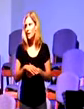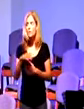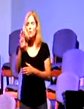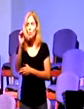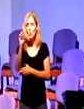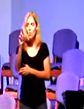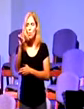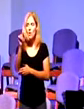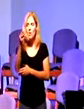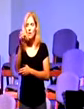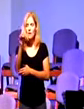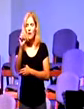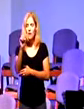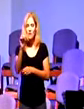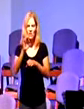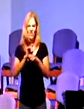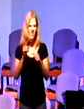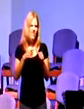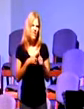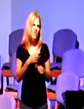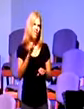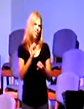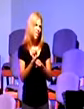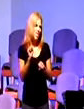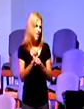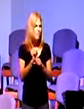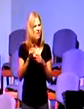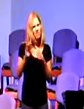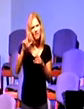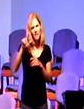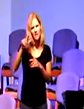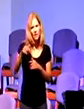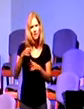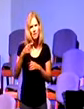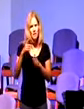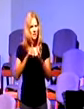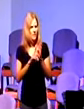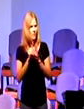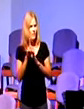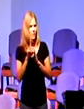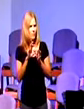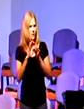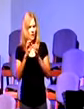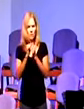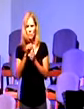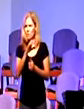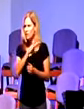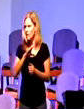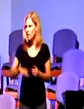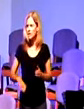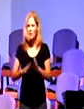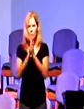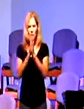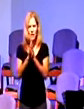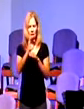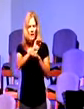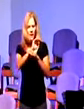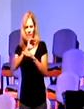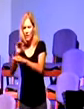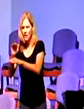church. So at first, it was a chore for me. But after a while, I started to develop a relationship with Christ. I started praying every single